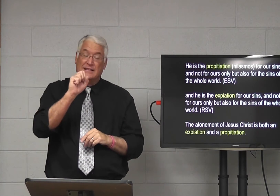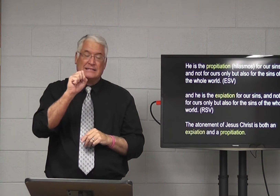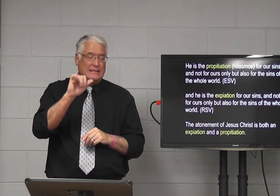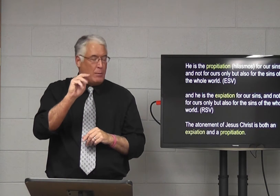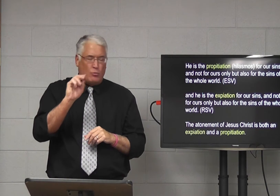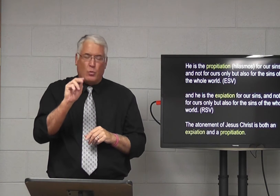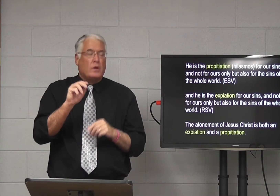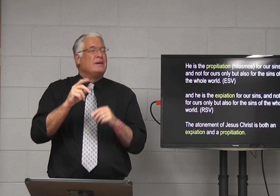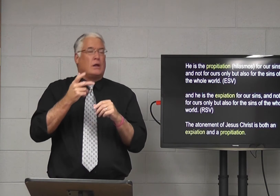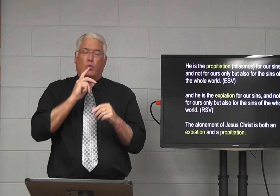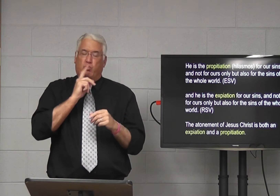about.